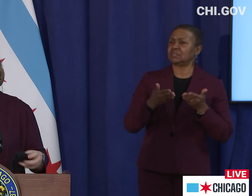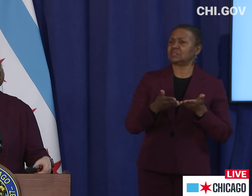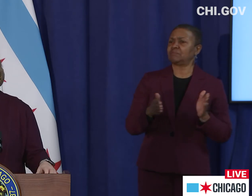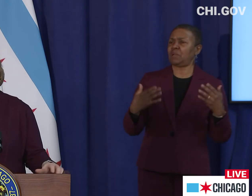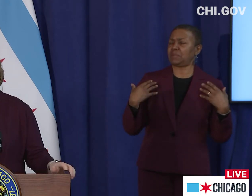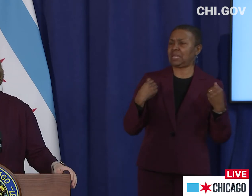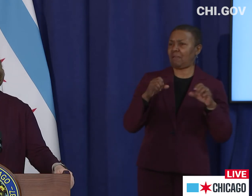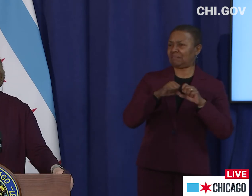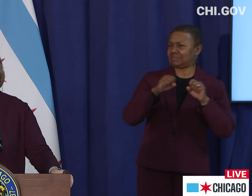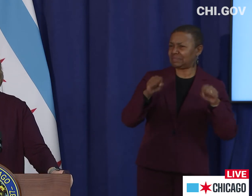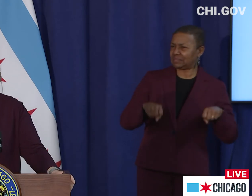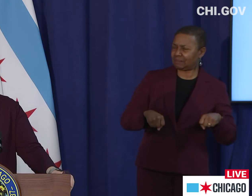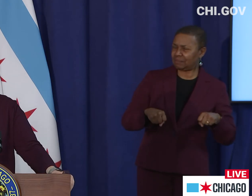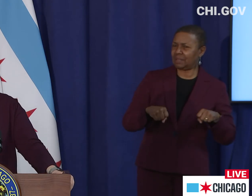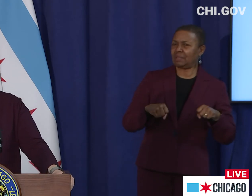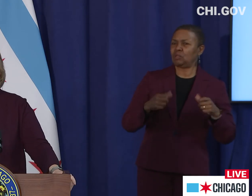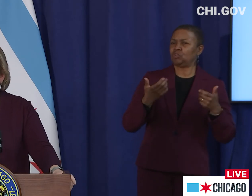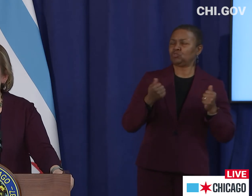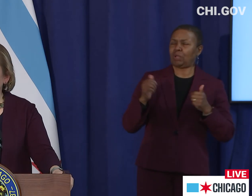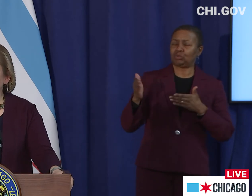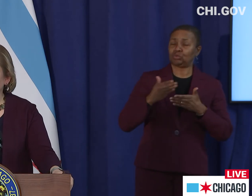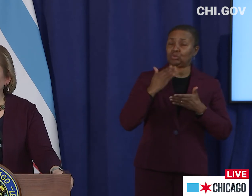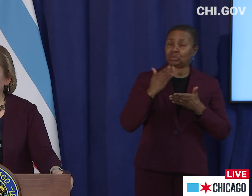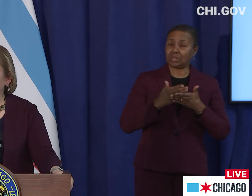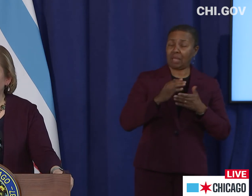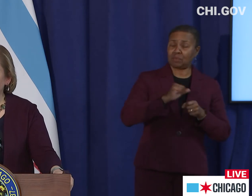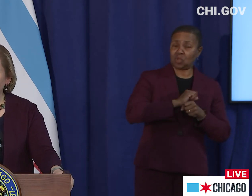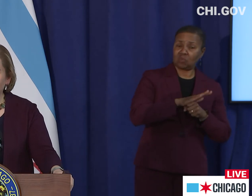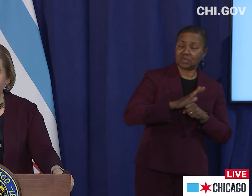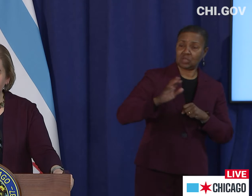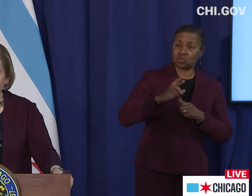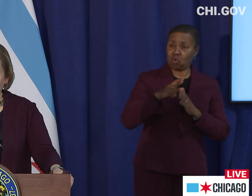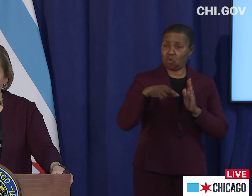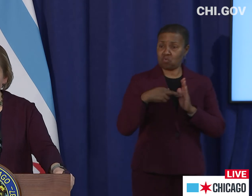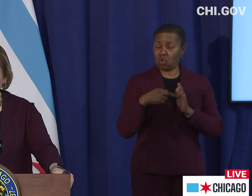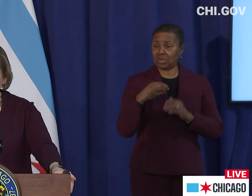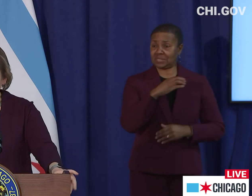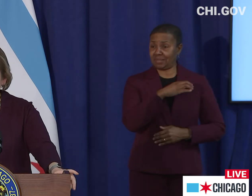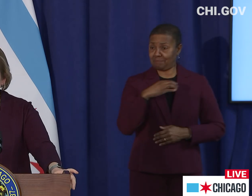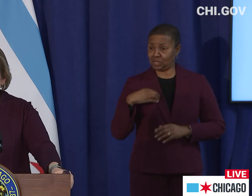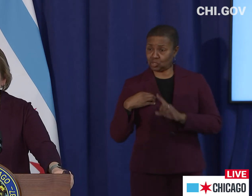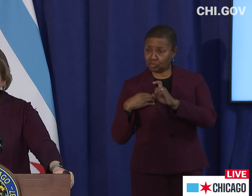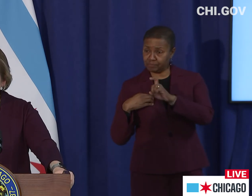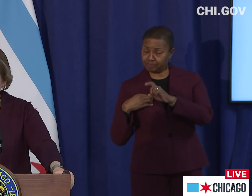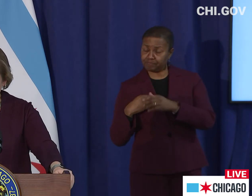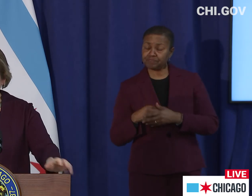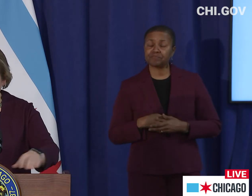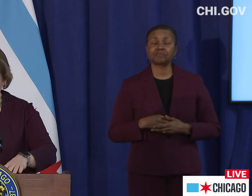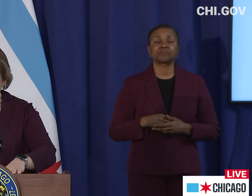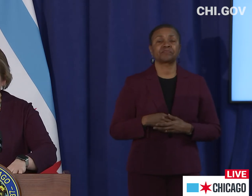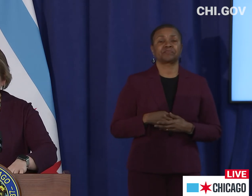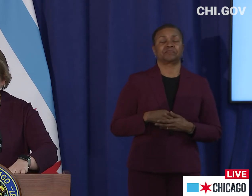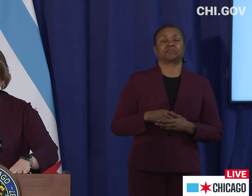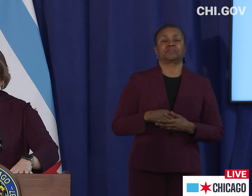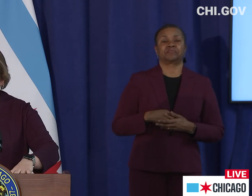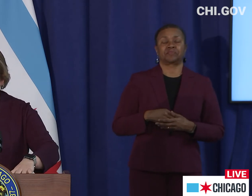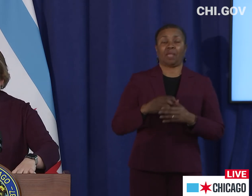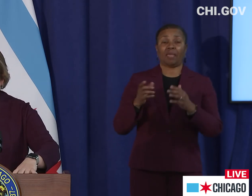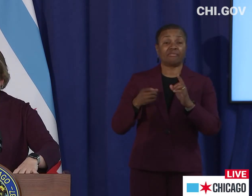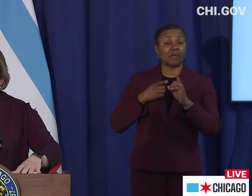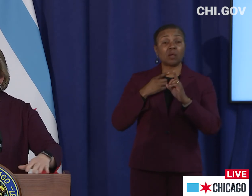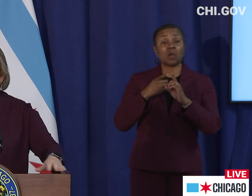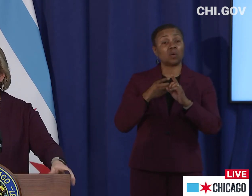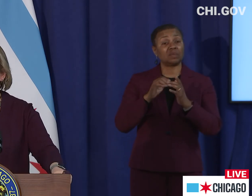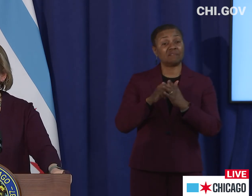city's efforts to stop COVID, and your role as commissioner? Sure. So really the goal of